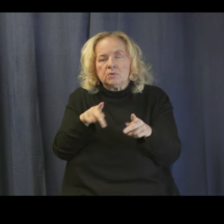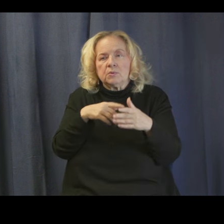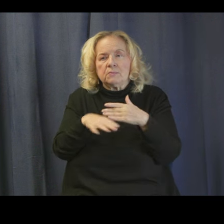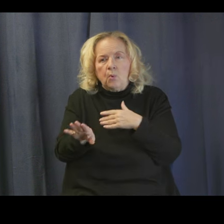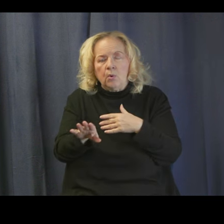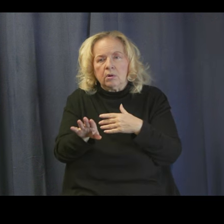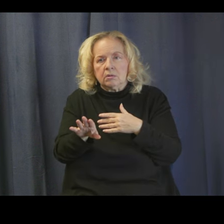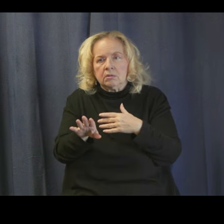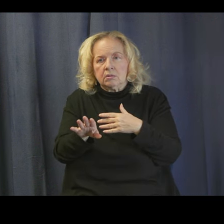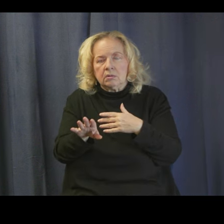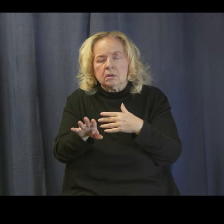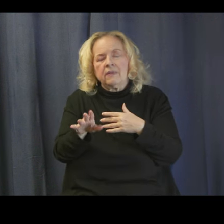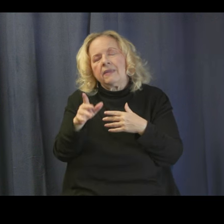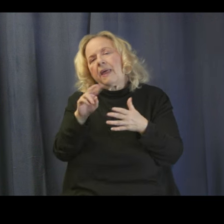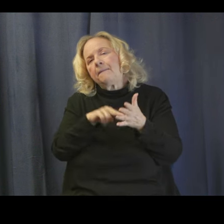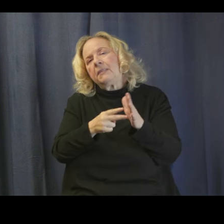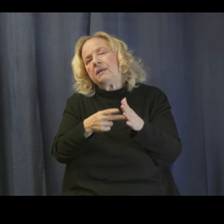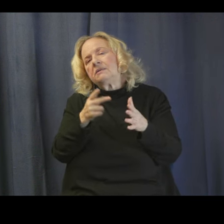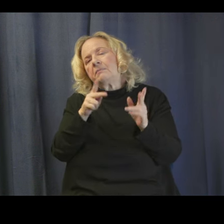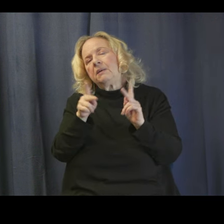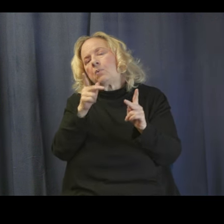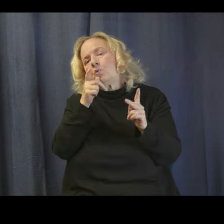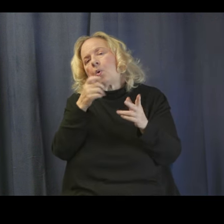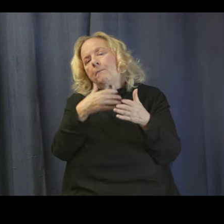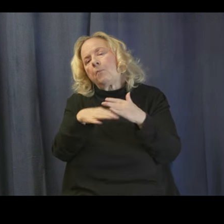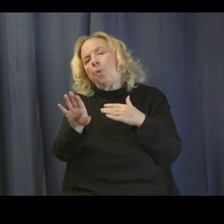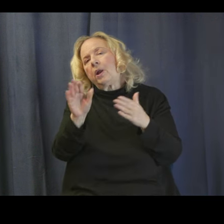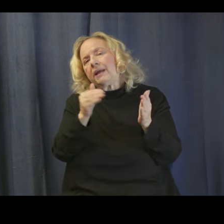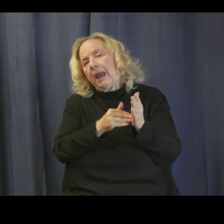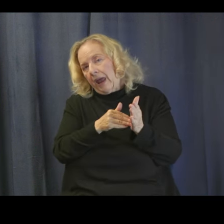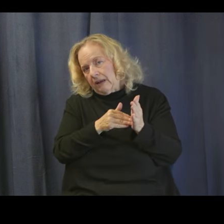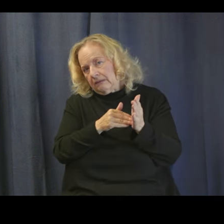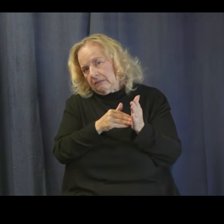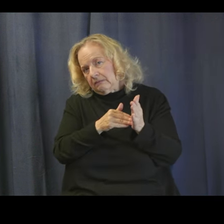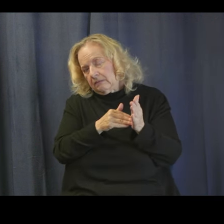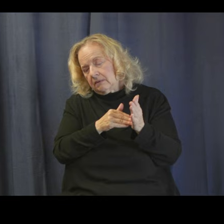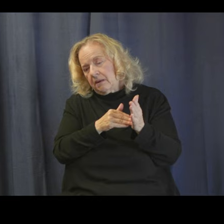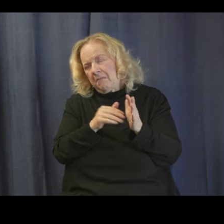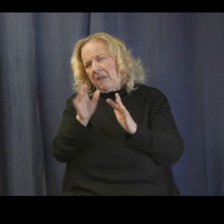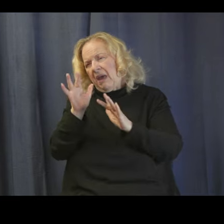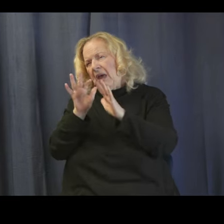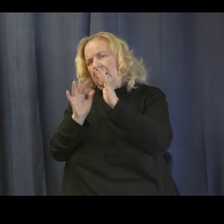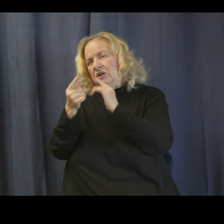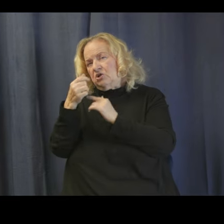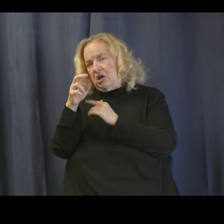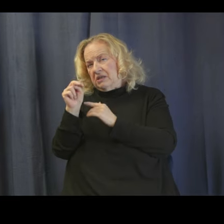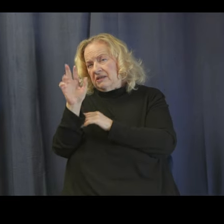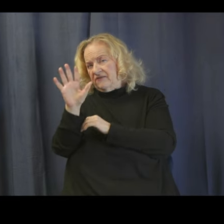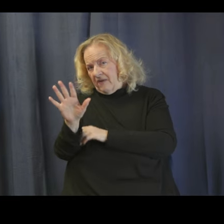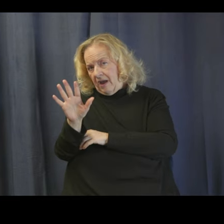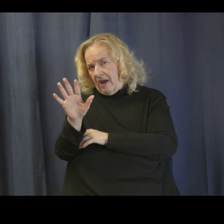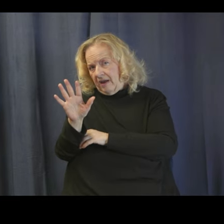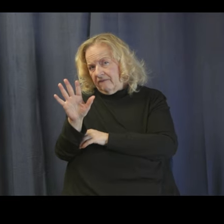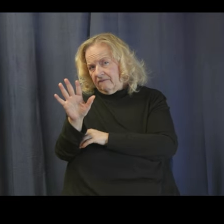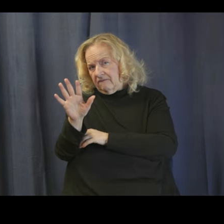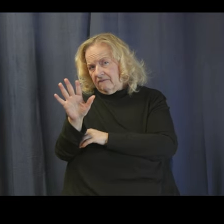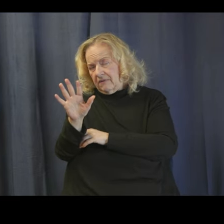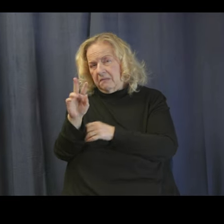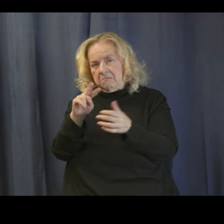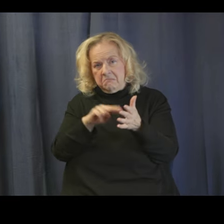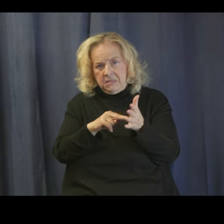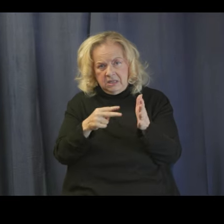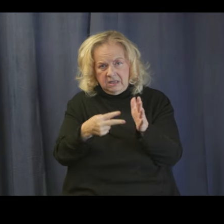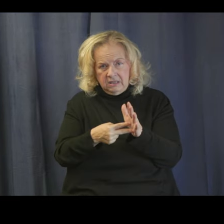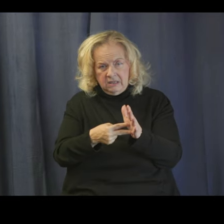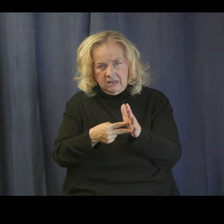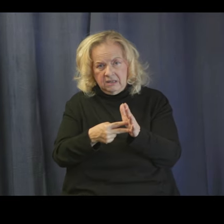was born there. This is referring to those who are born again. And so back in Genesis 5, what